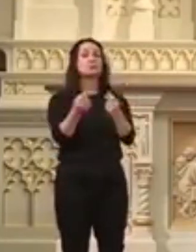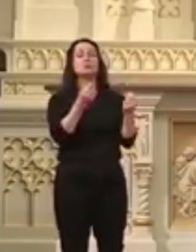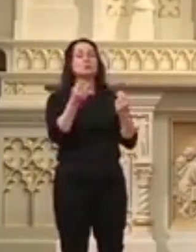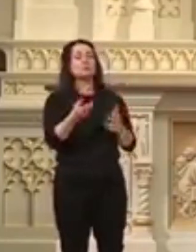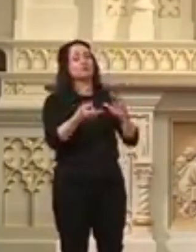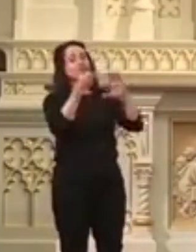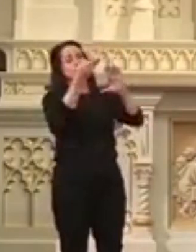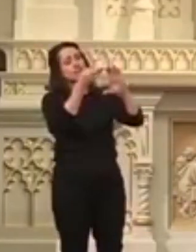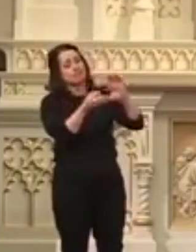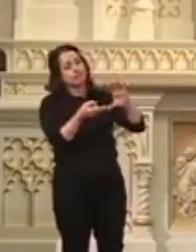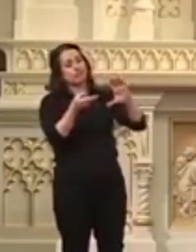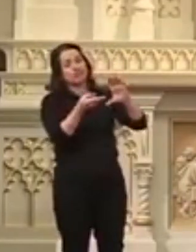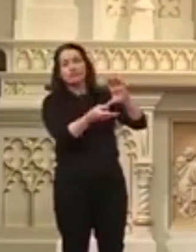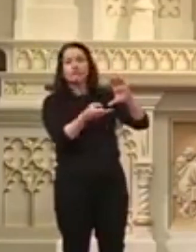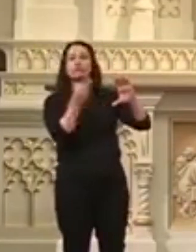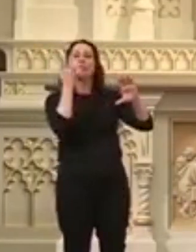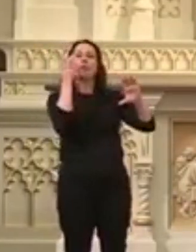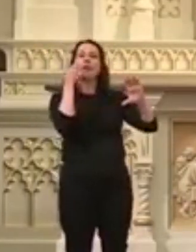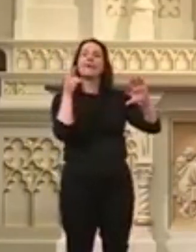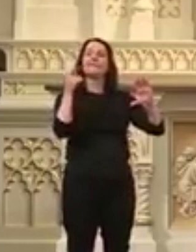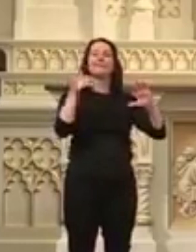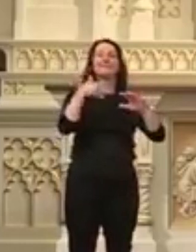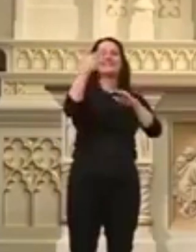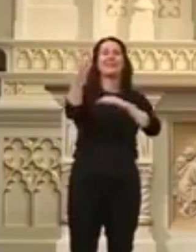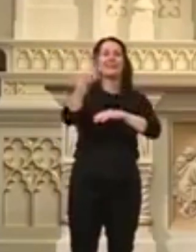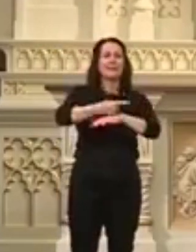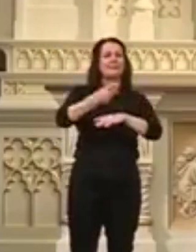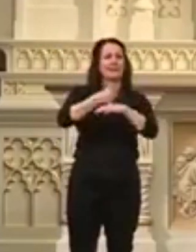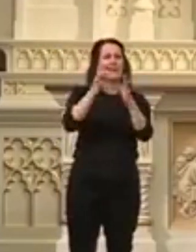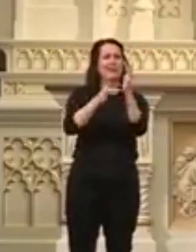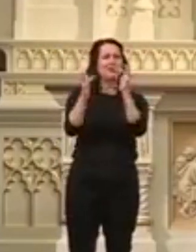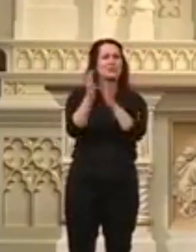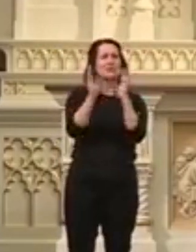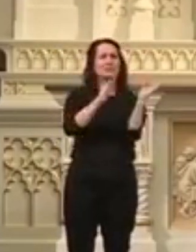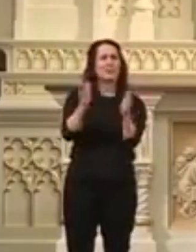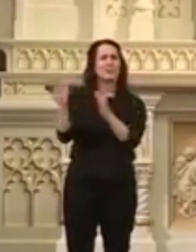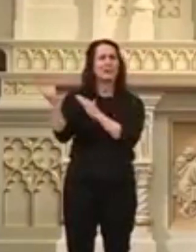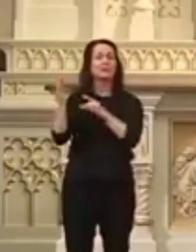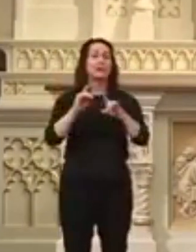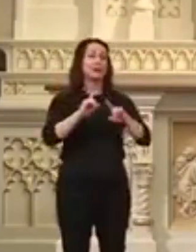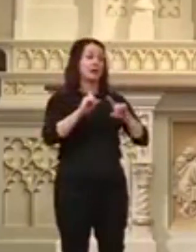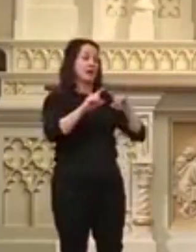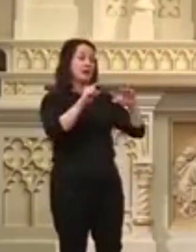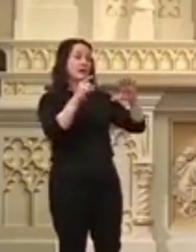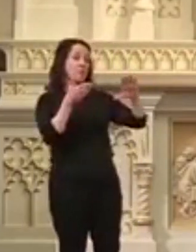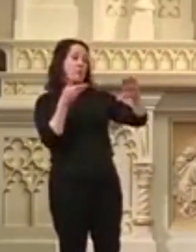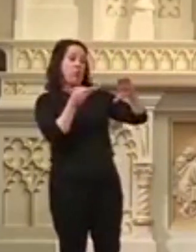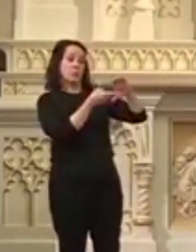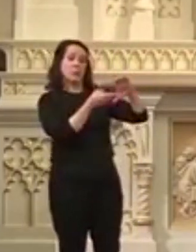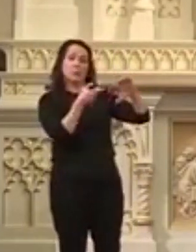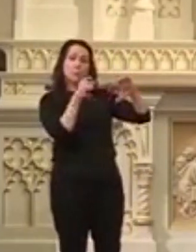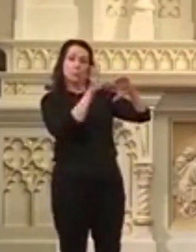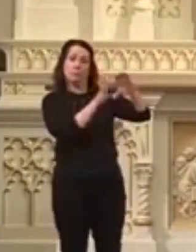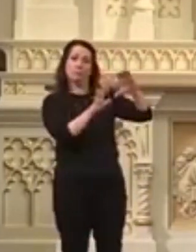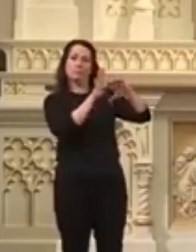there because of the Jewish preparation day, for the tomb was close by.